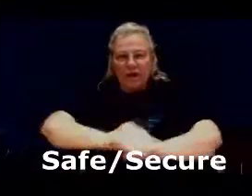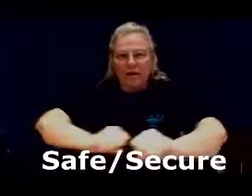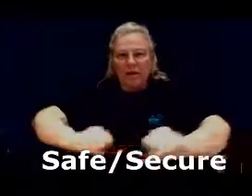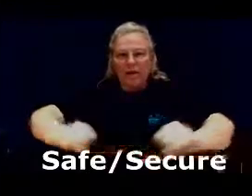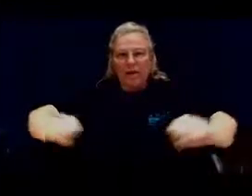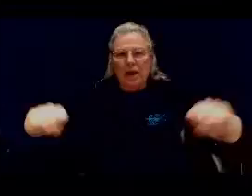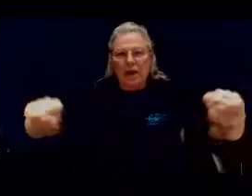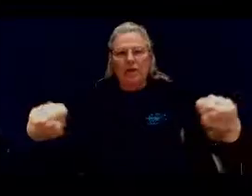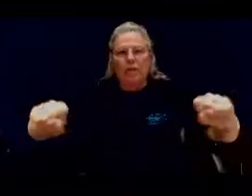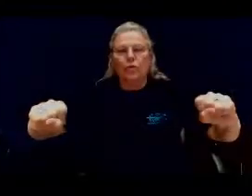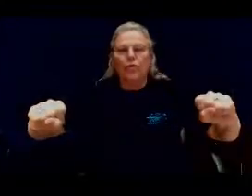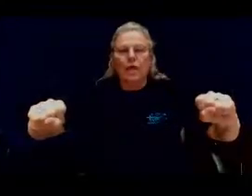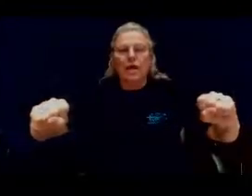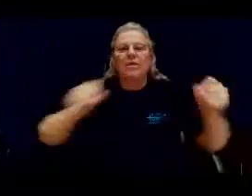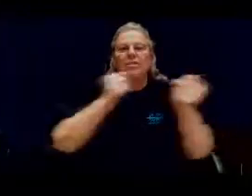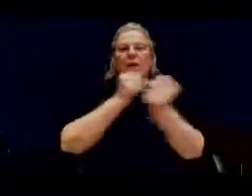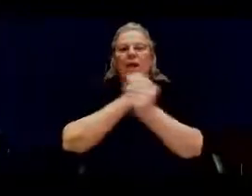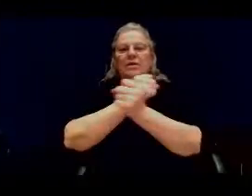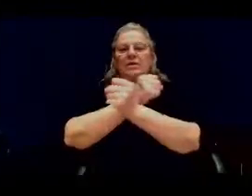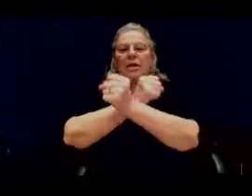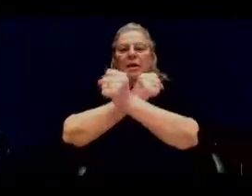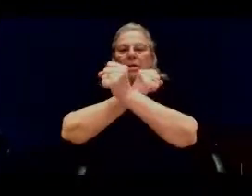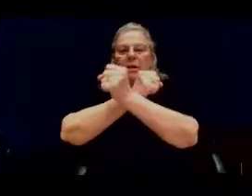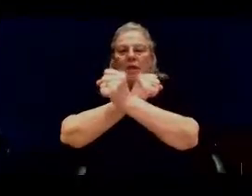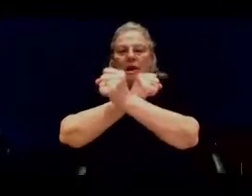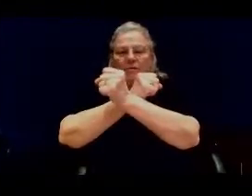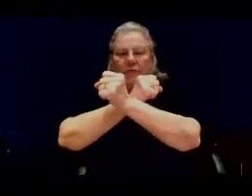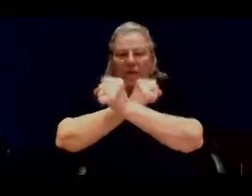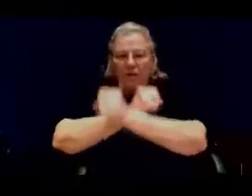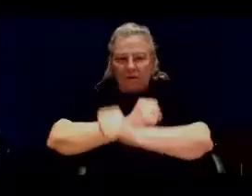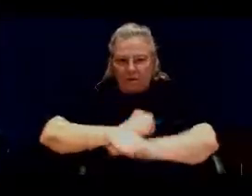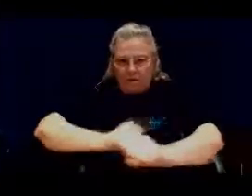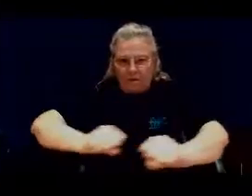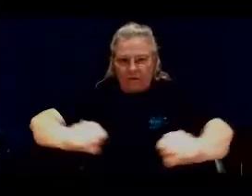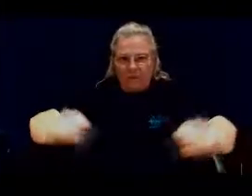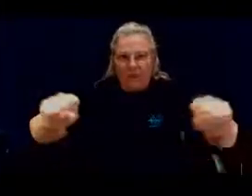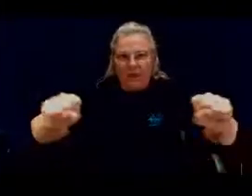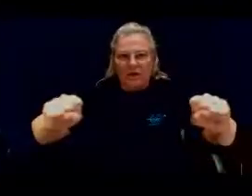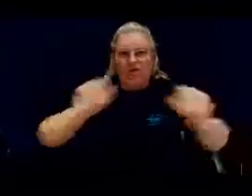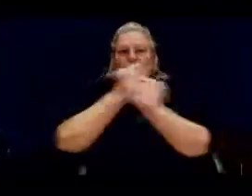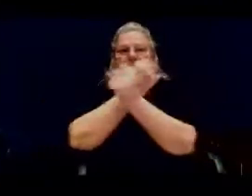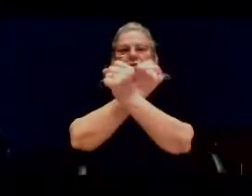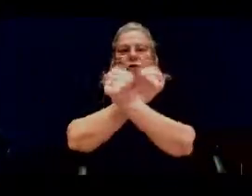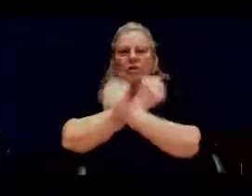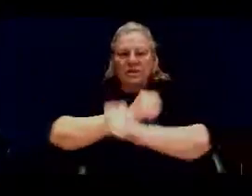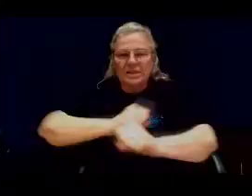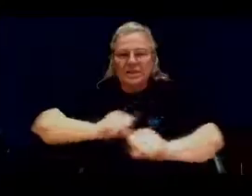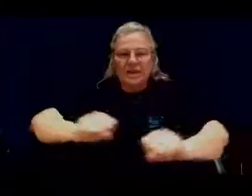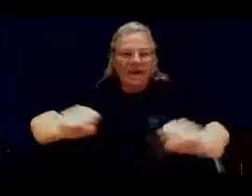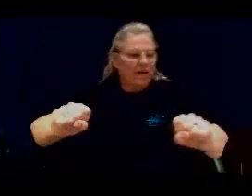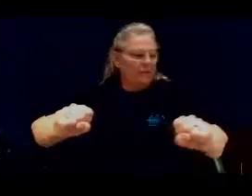and coming out, like you're breaking the bonds of the bondage. You're safe.